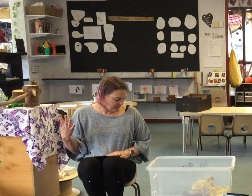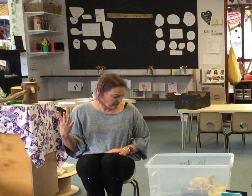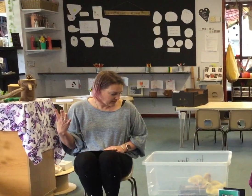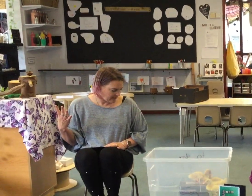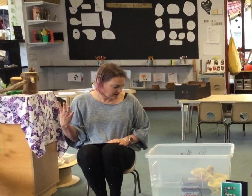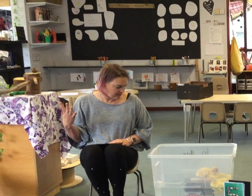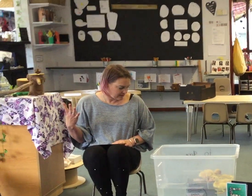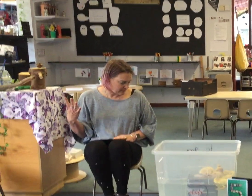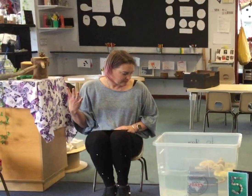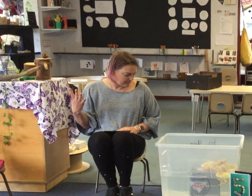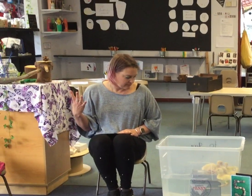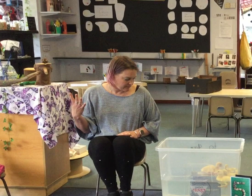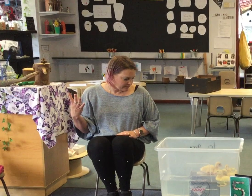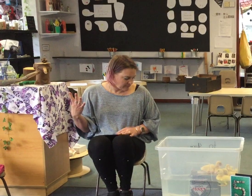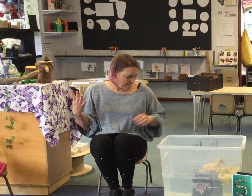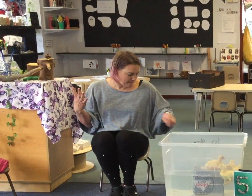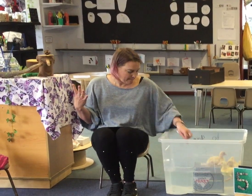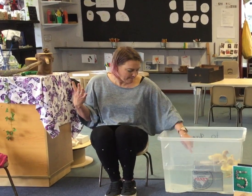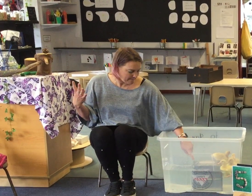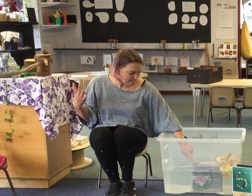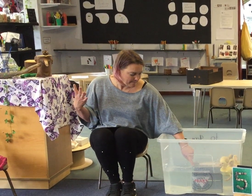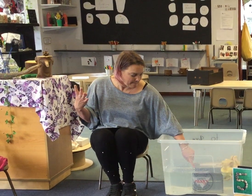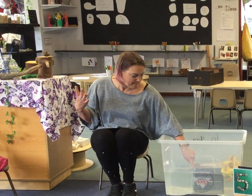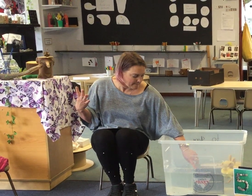is. Oh. Oh. It's gonna be so